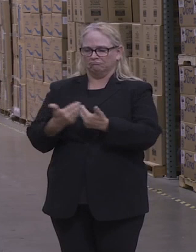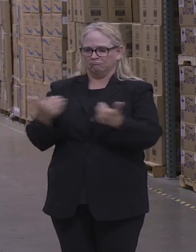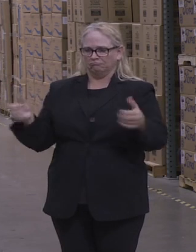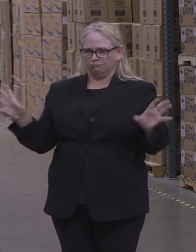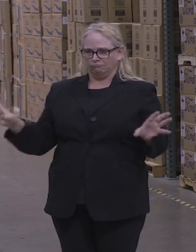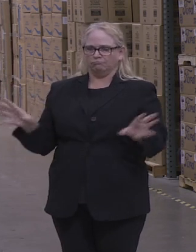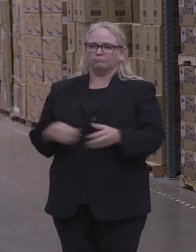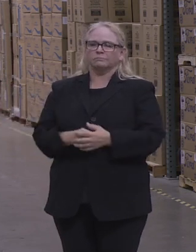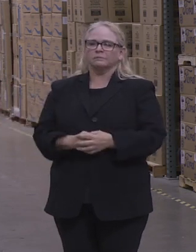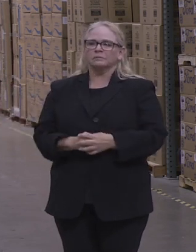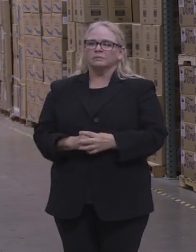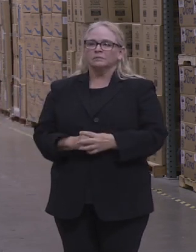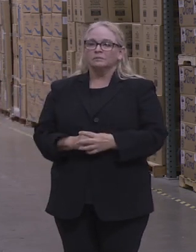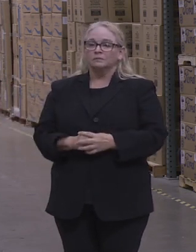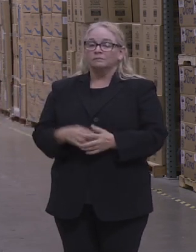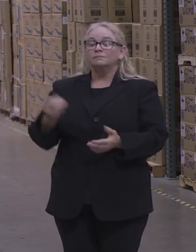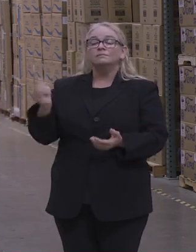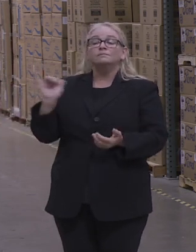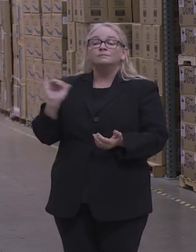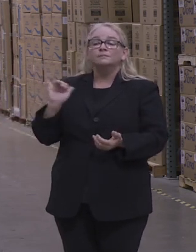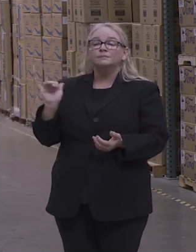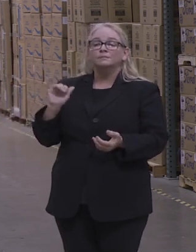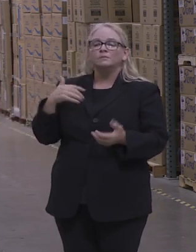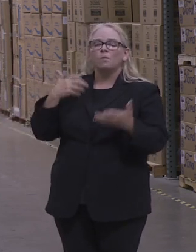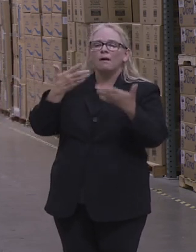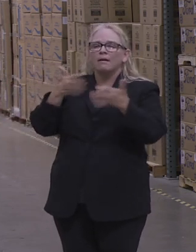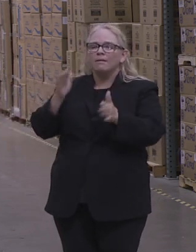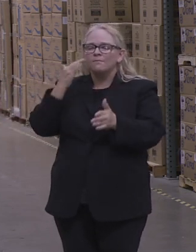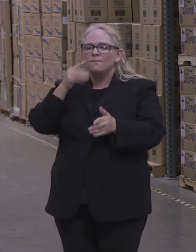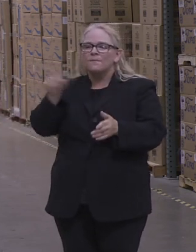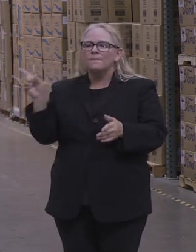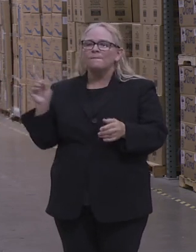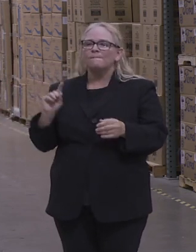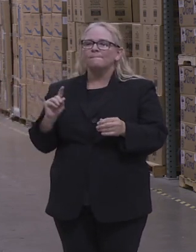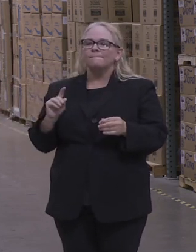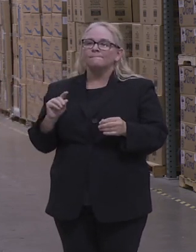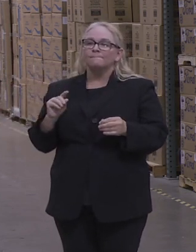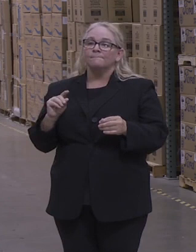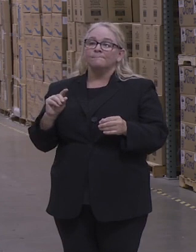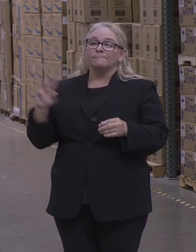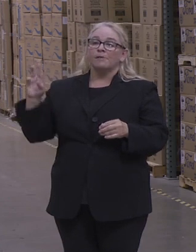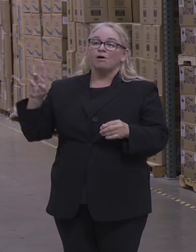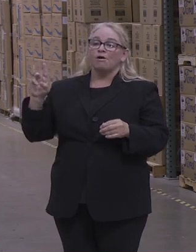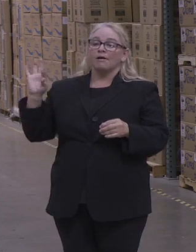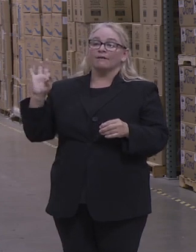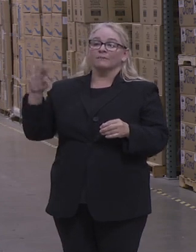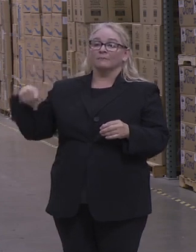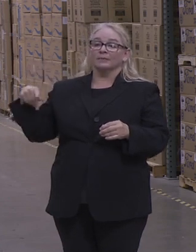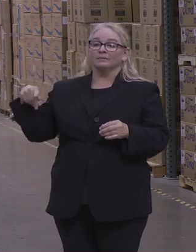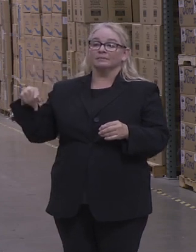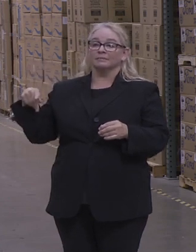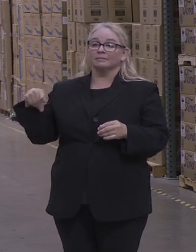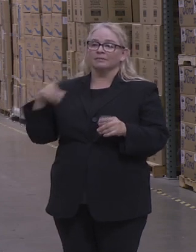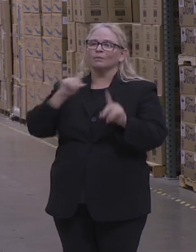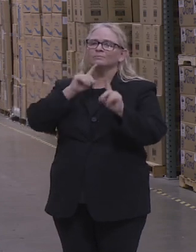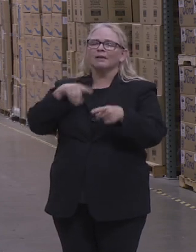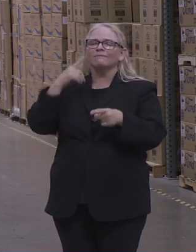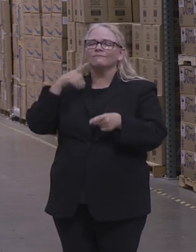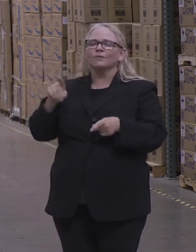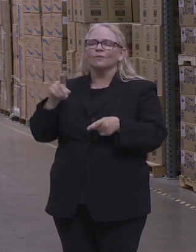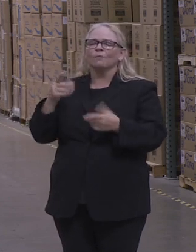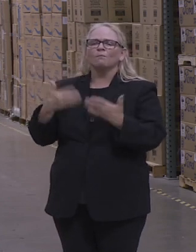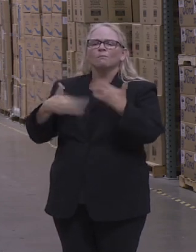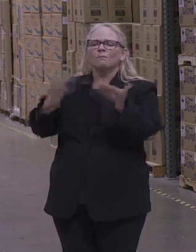my lexicon around the language of government, but an RFP, response for proposals, to do a